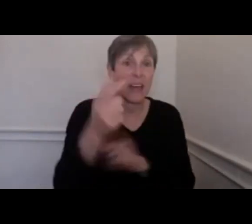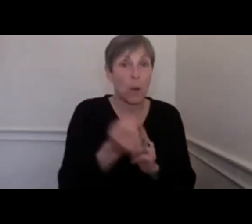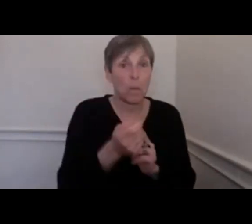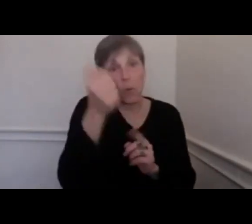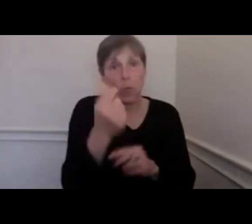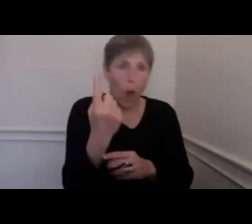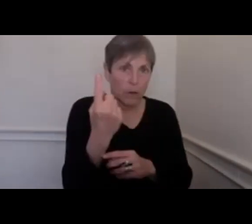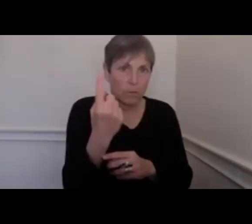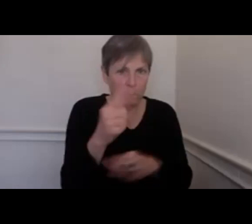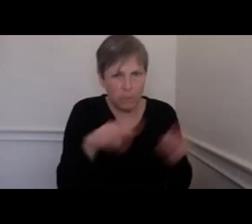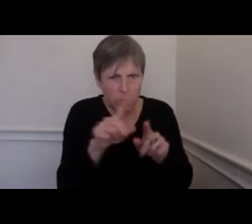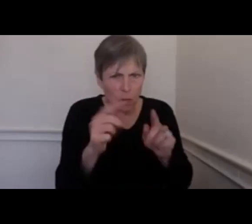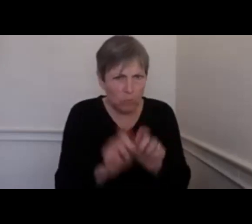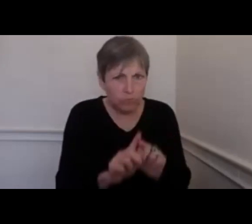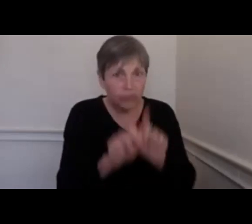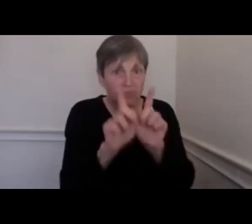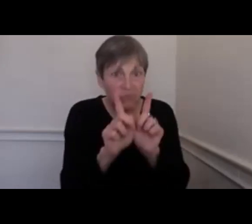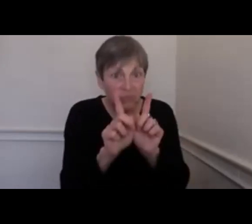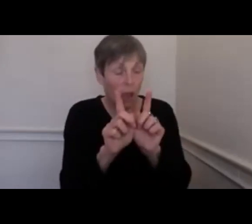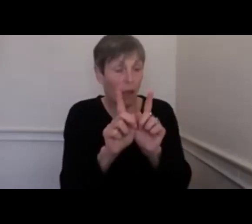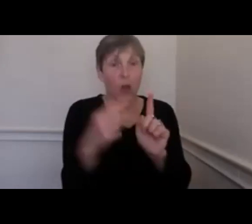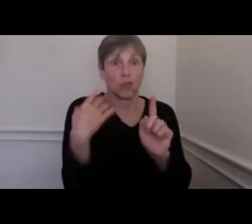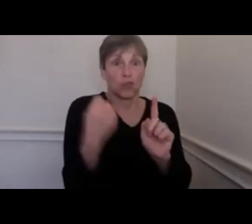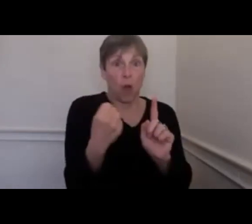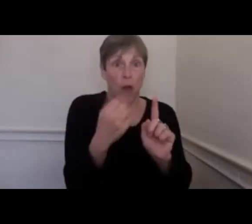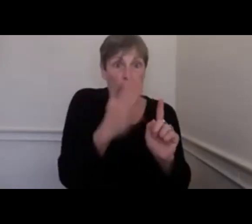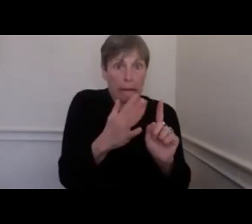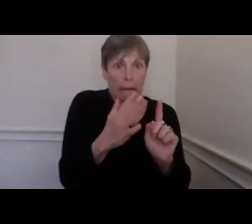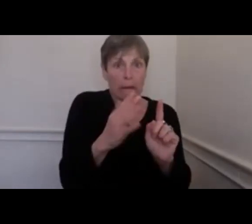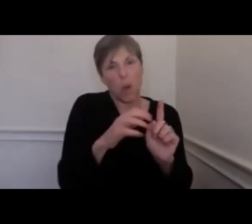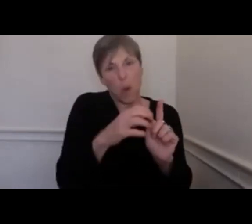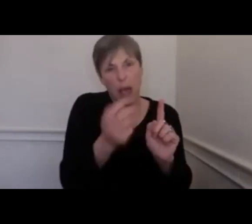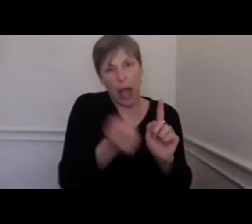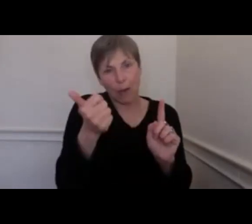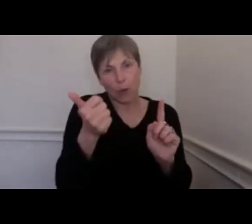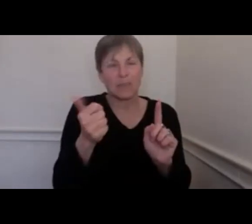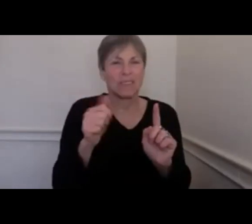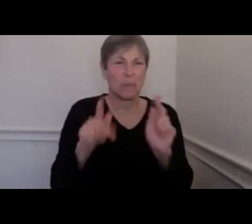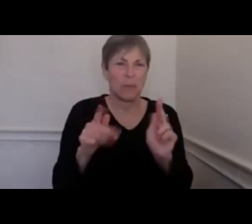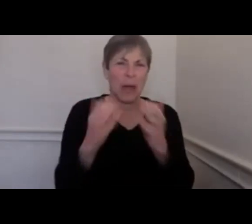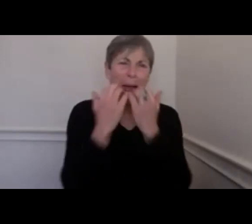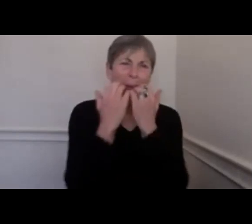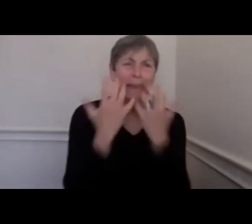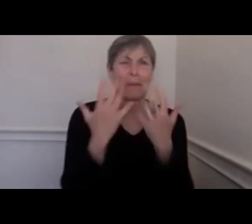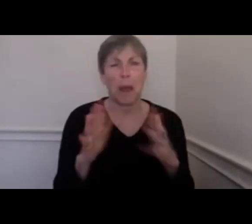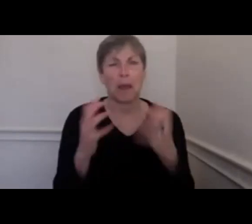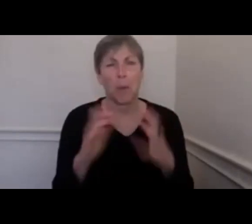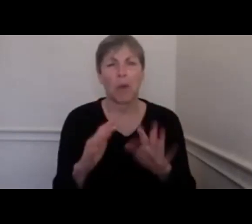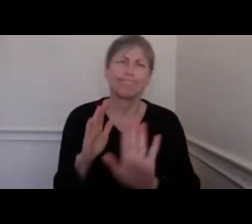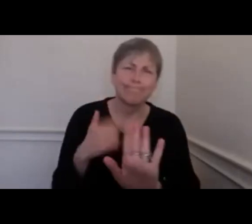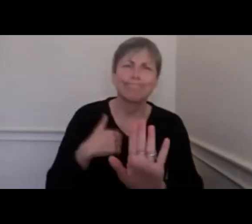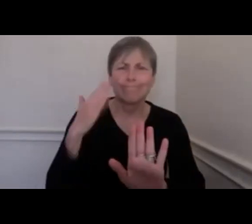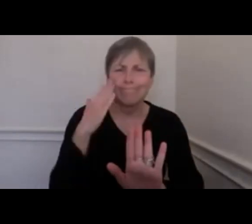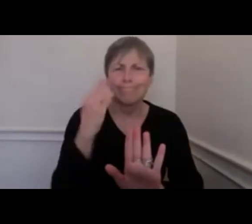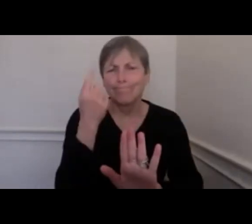strongest one. This is the hardest part for so many people, and I totally get it. You have to thin to the strongest one, because even though they both